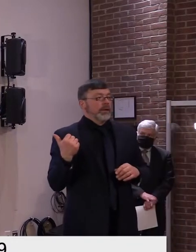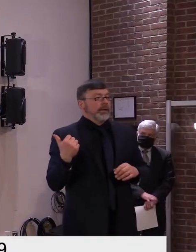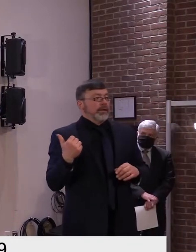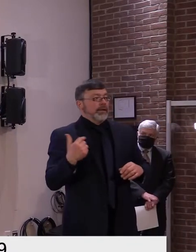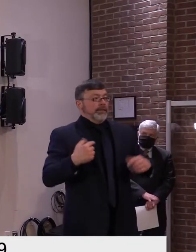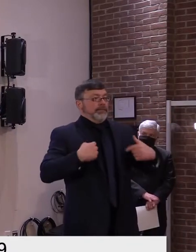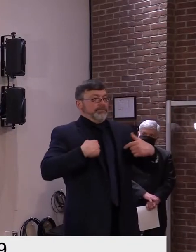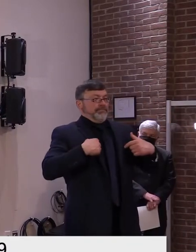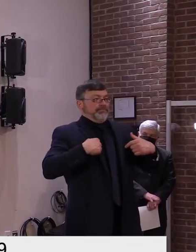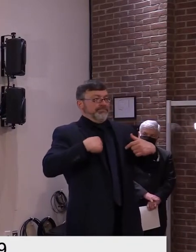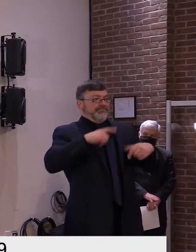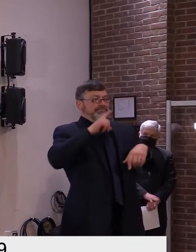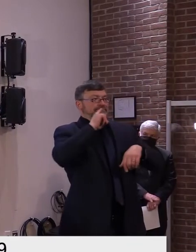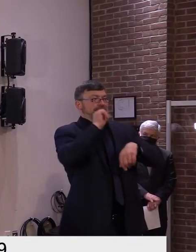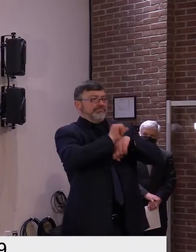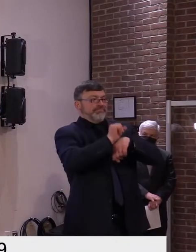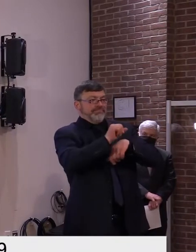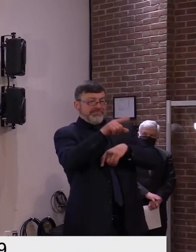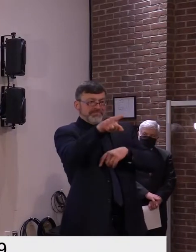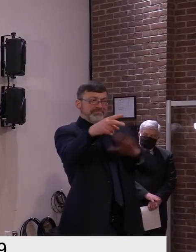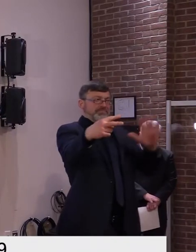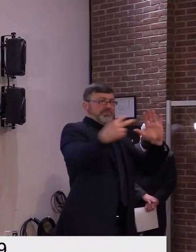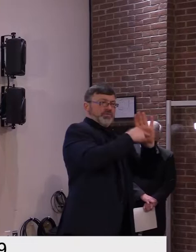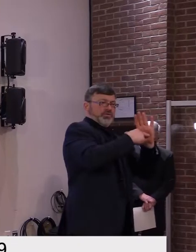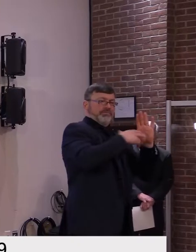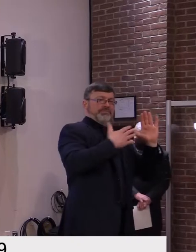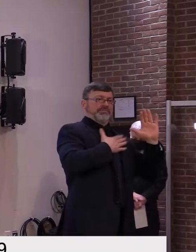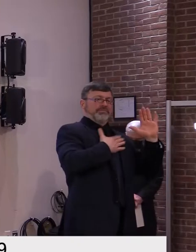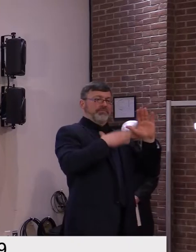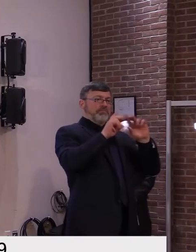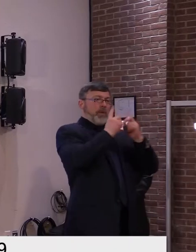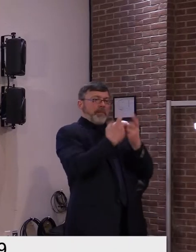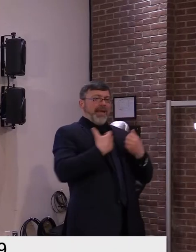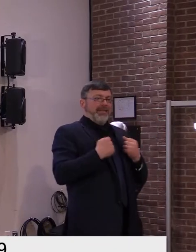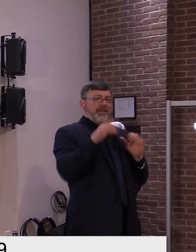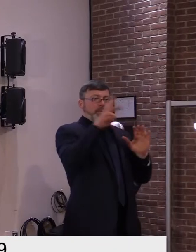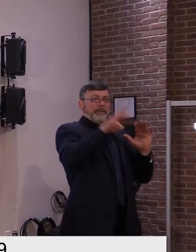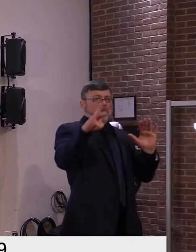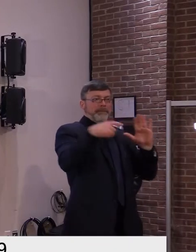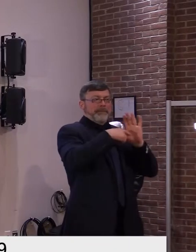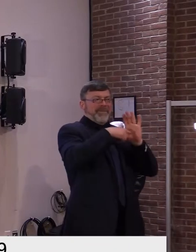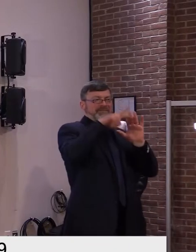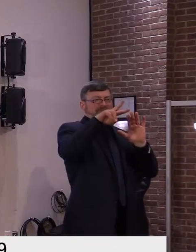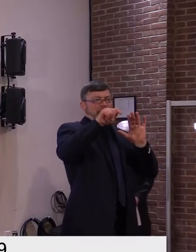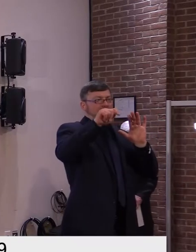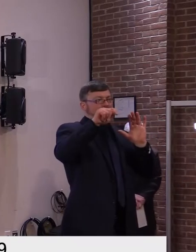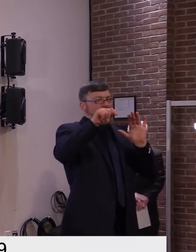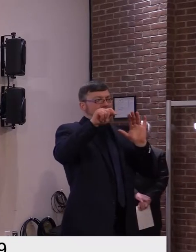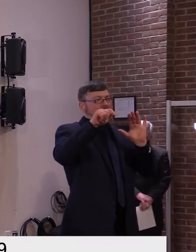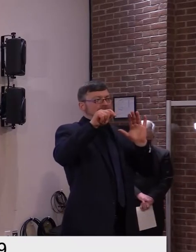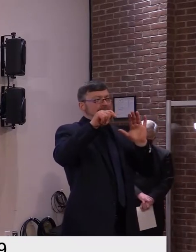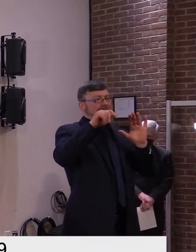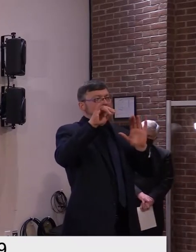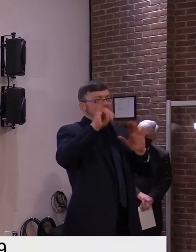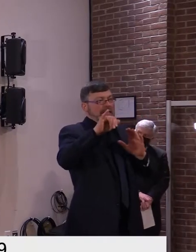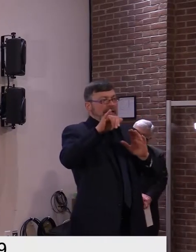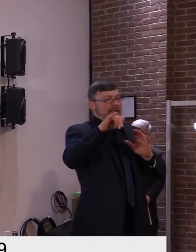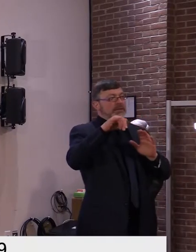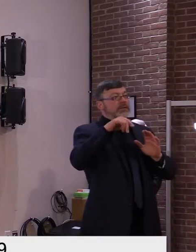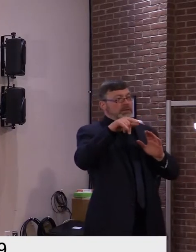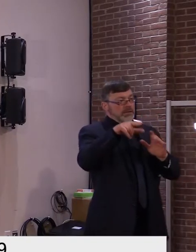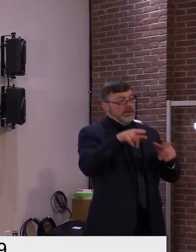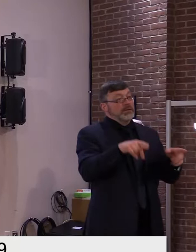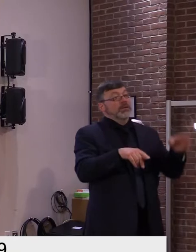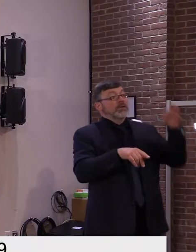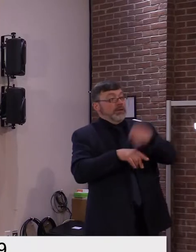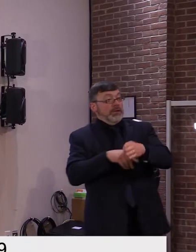will be information on there in a timely way. The second, though, is through our community partner organizations who are helping